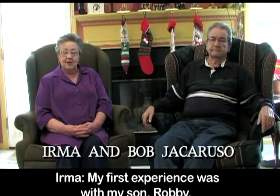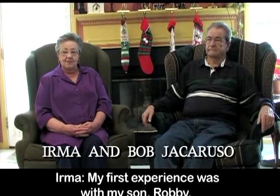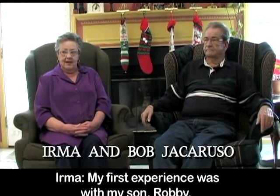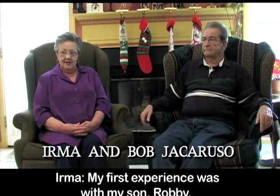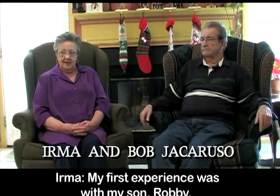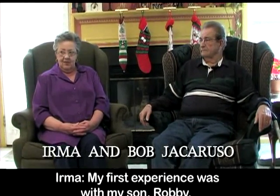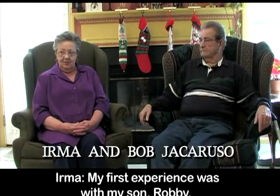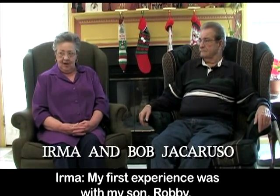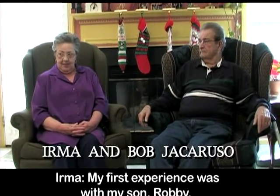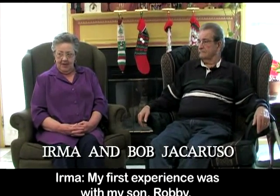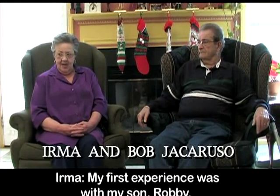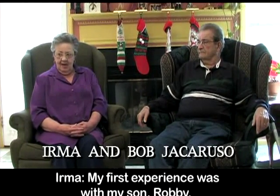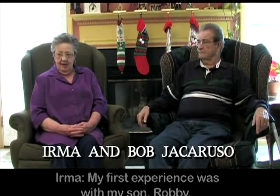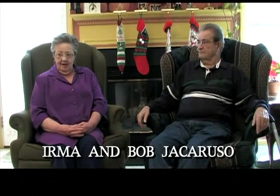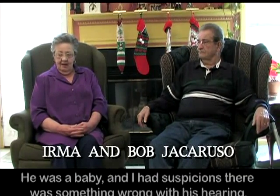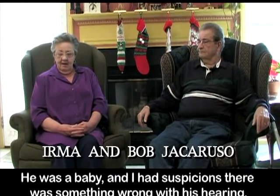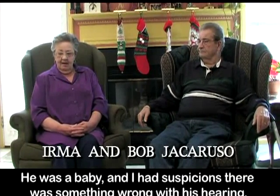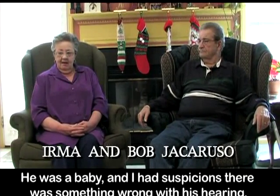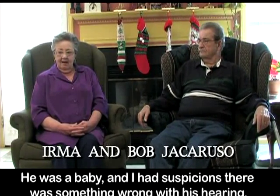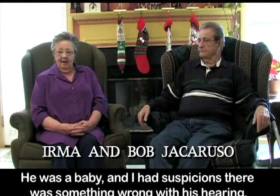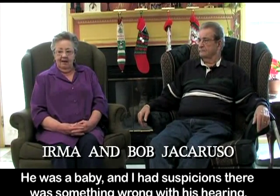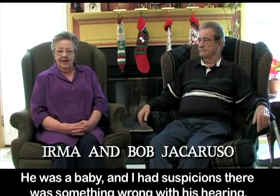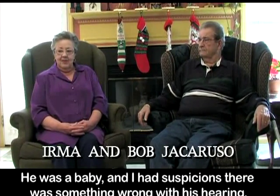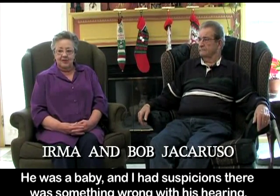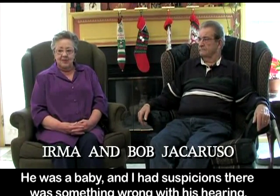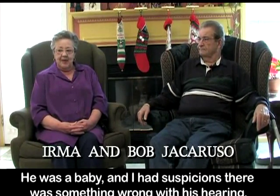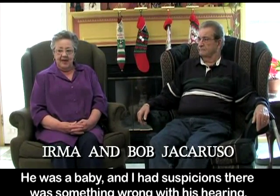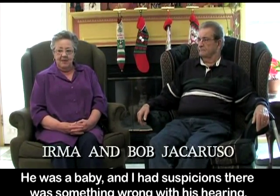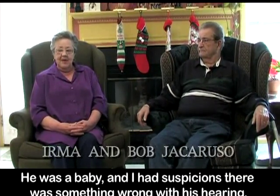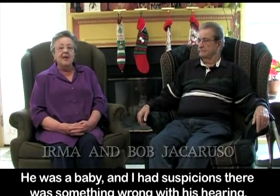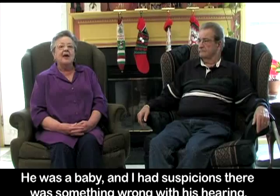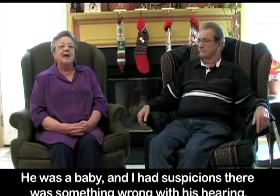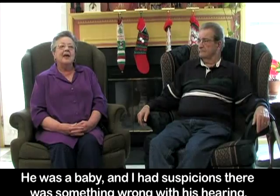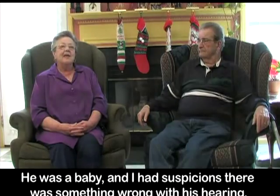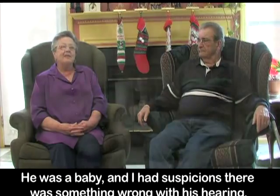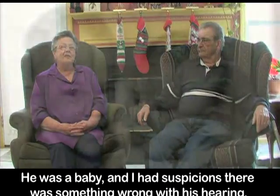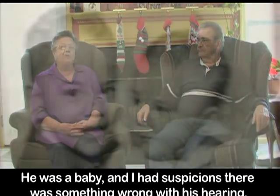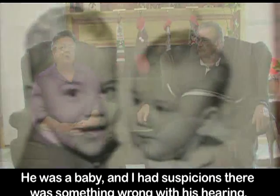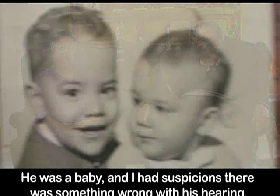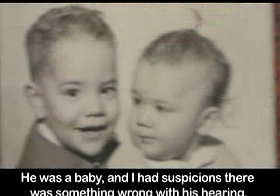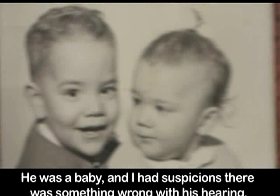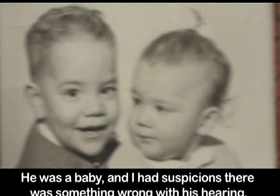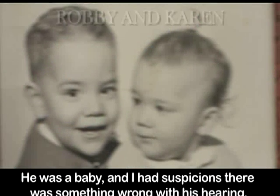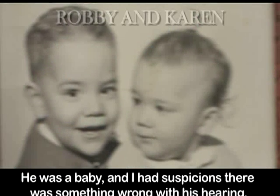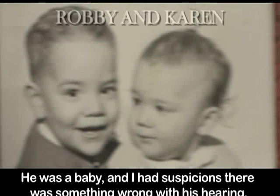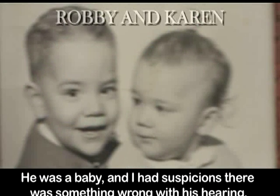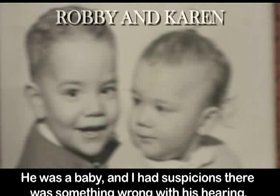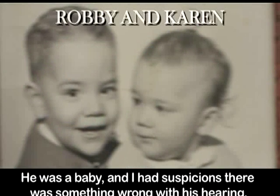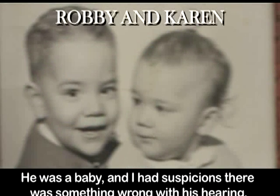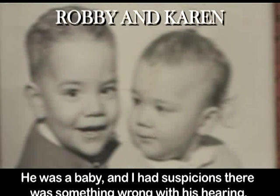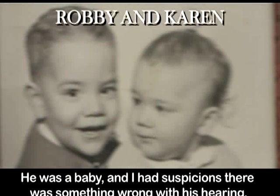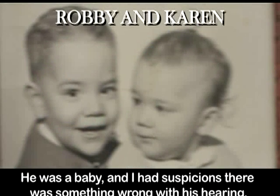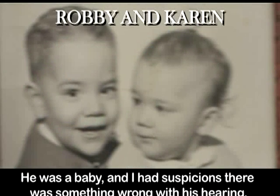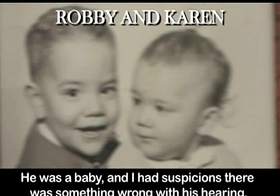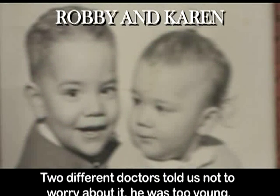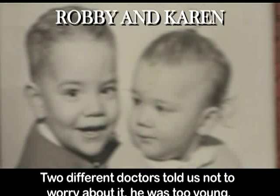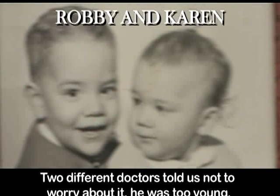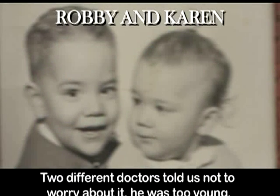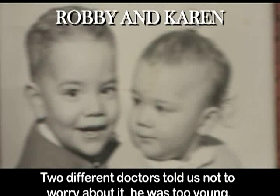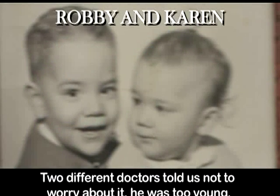my son, Robbie. He was a baby, and I had suspicions there was something wrong with his hearing. Two different